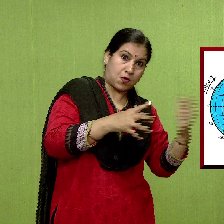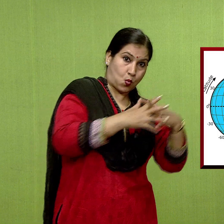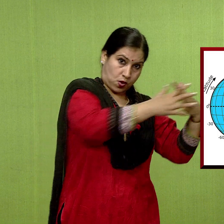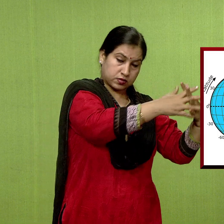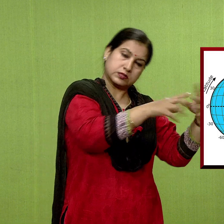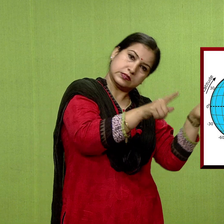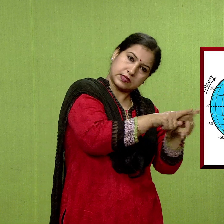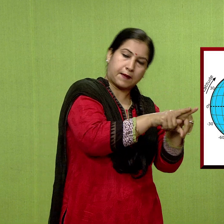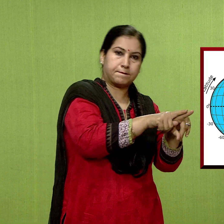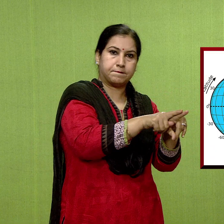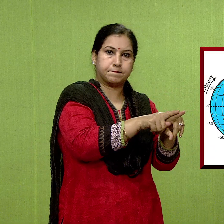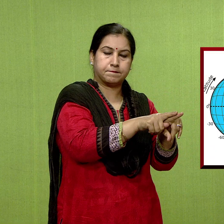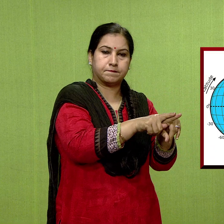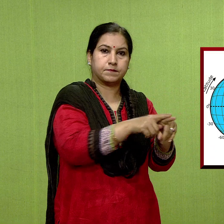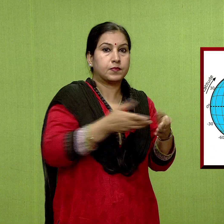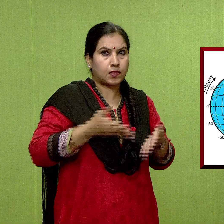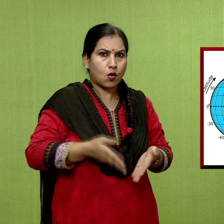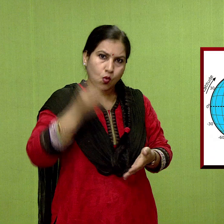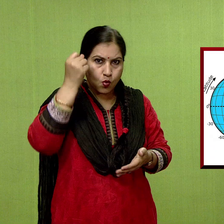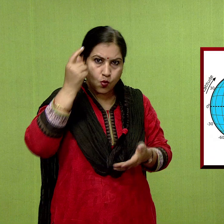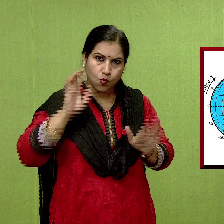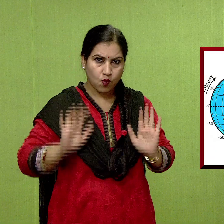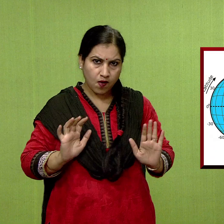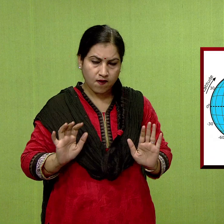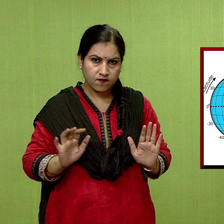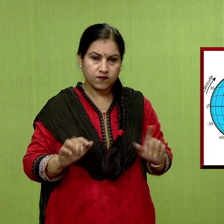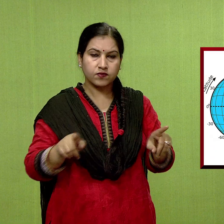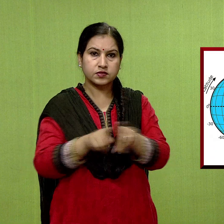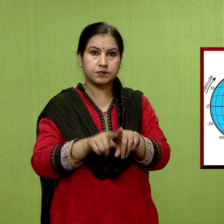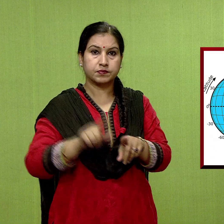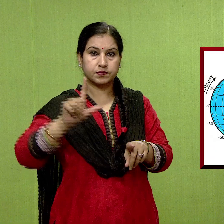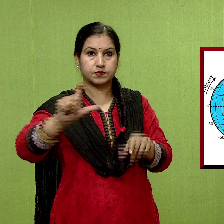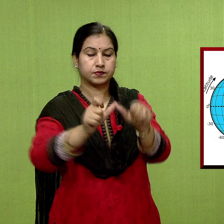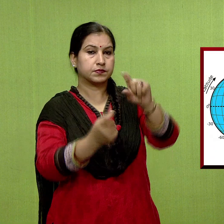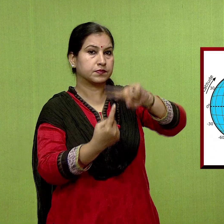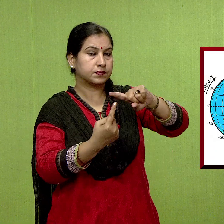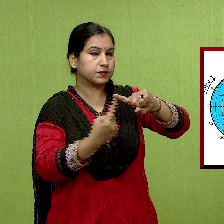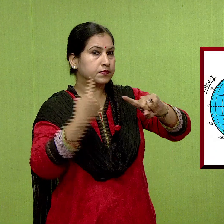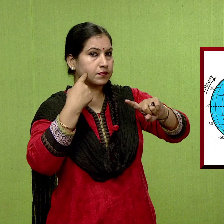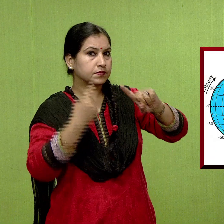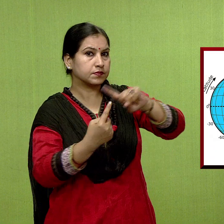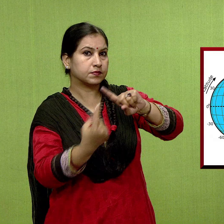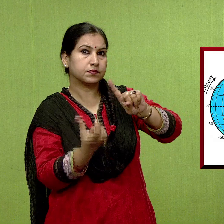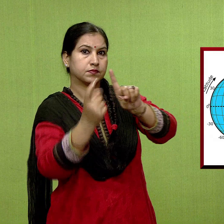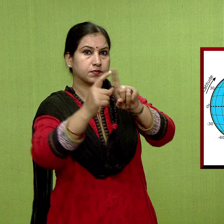So now we have understood about the latitude and